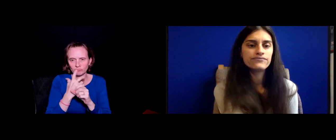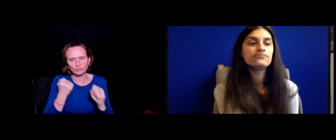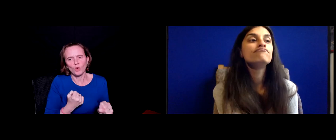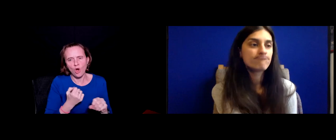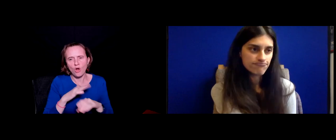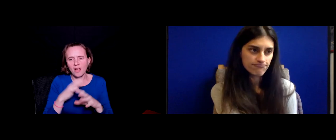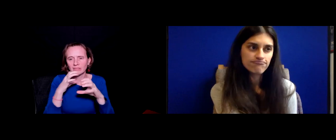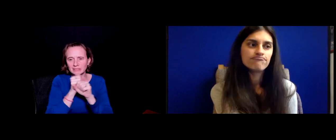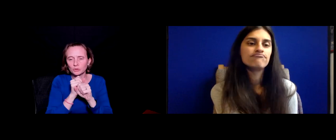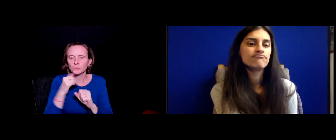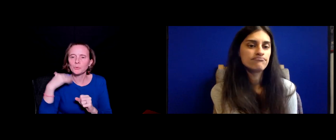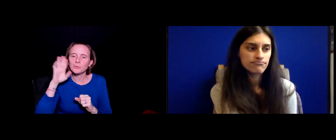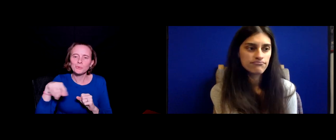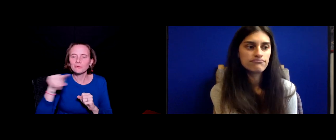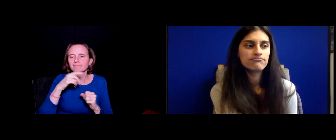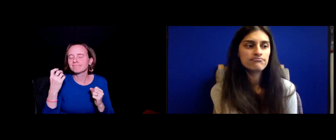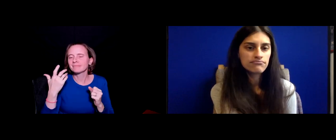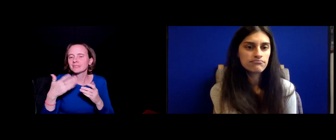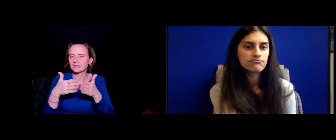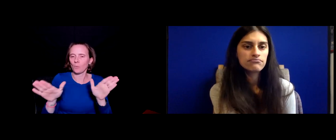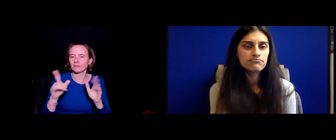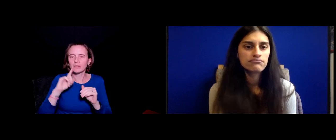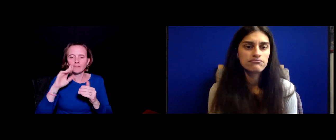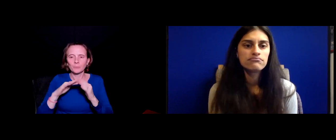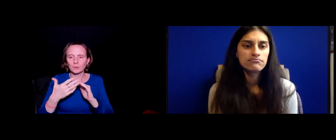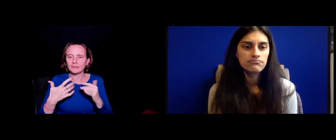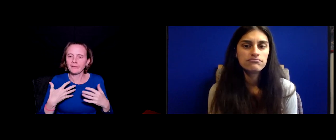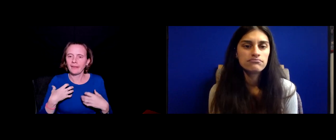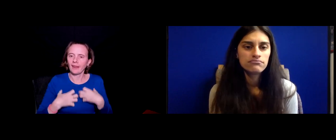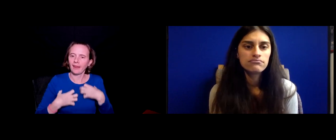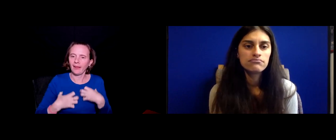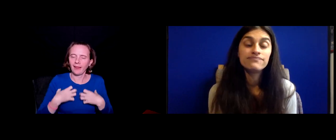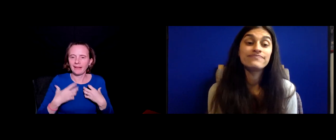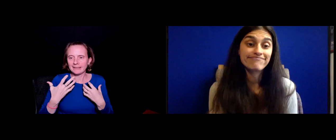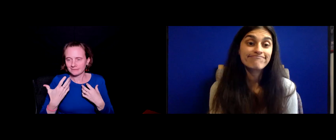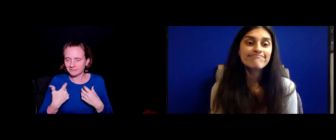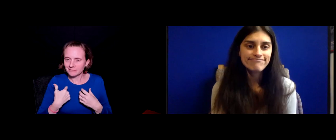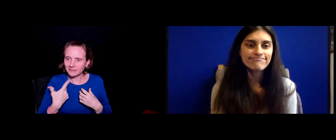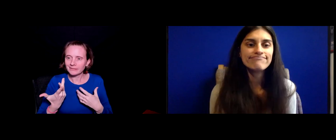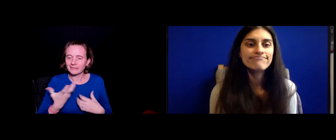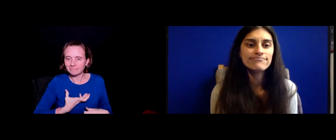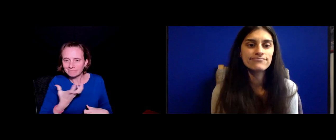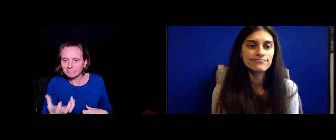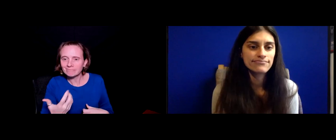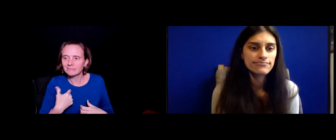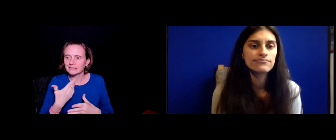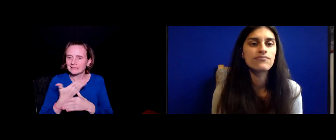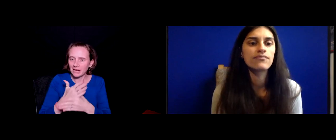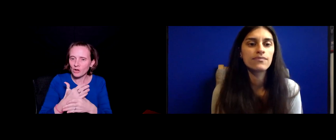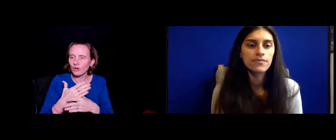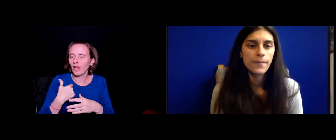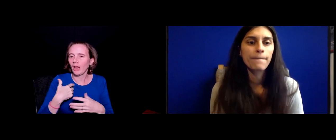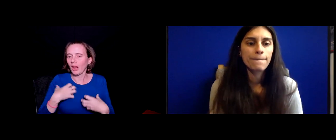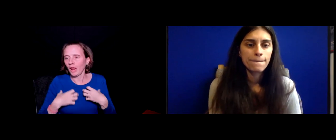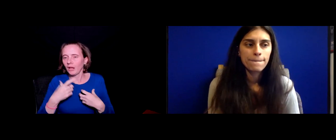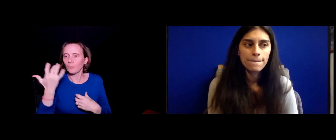does, everything is confidential. That is our #1 priority. I know in general, oftentimes people feel hesitant to reach out to